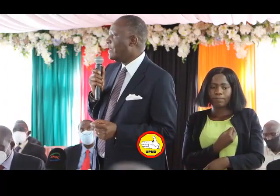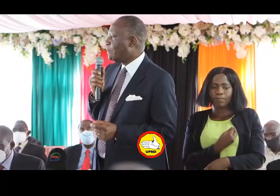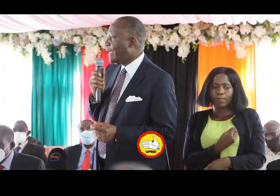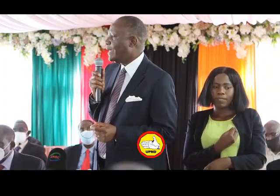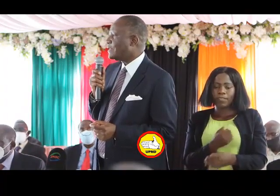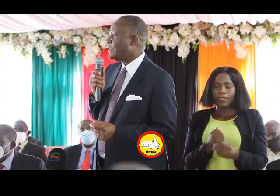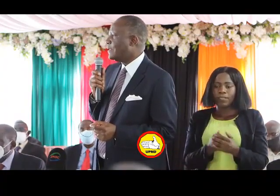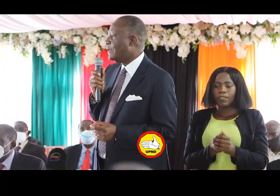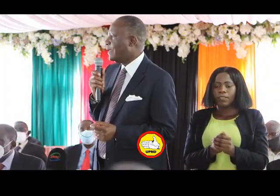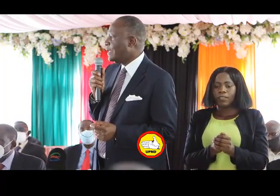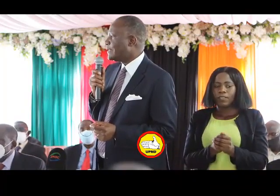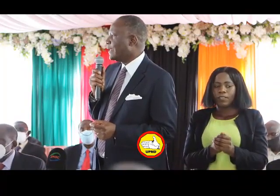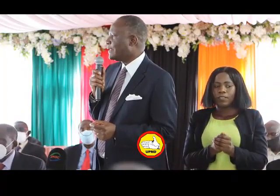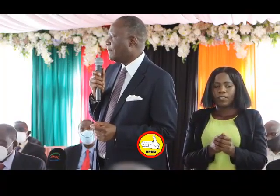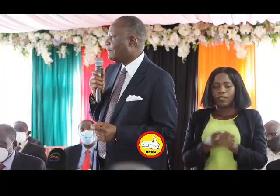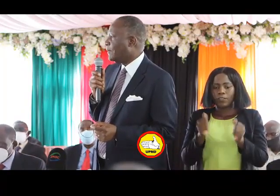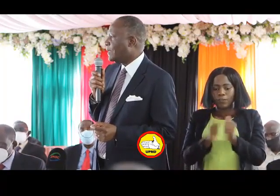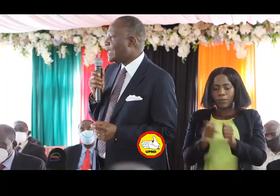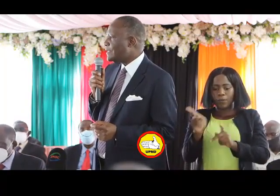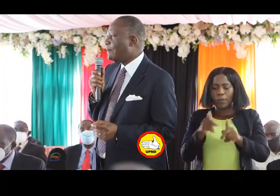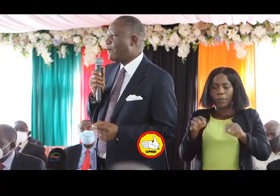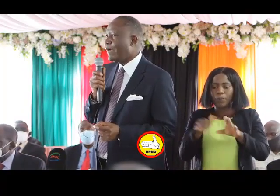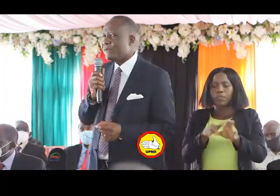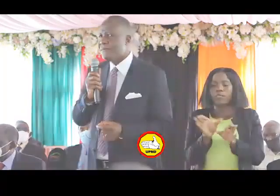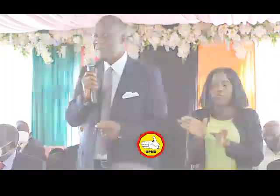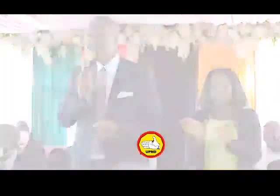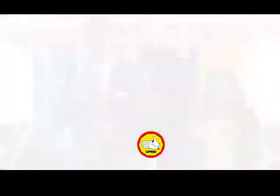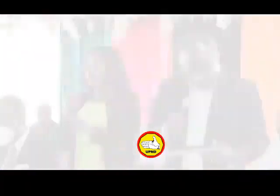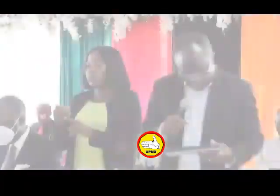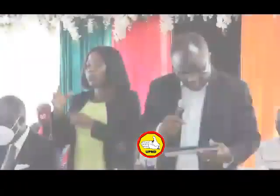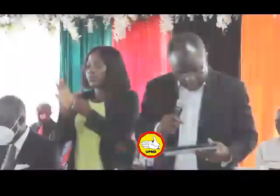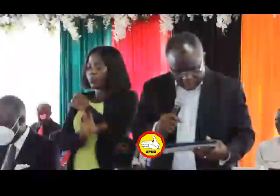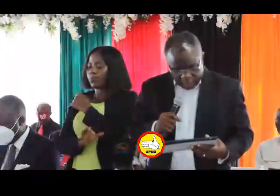with the players in the sector. That's number one.